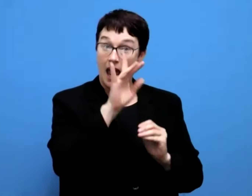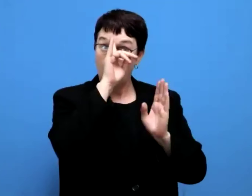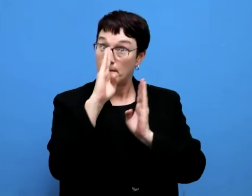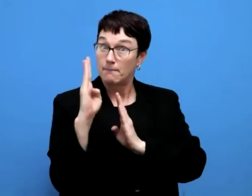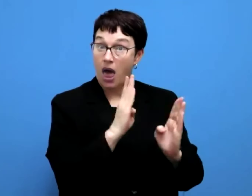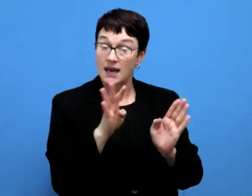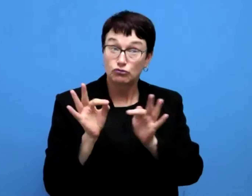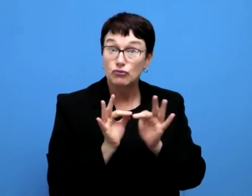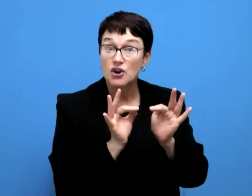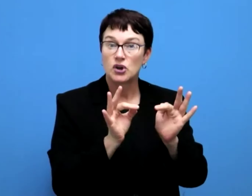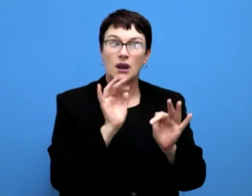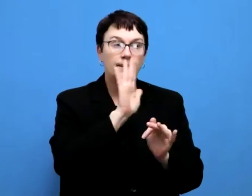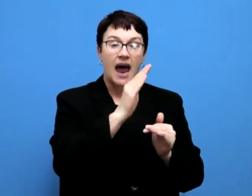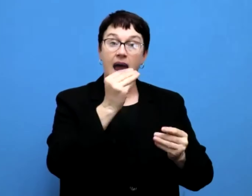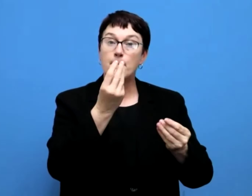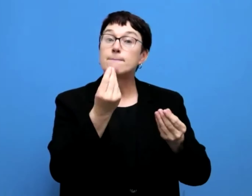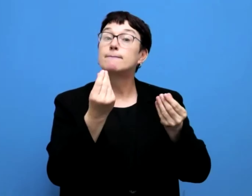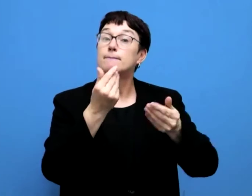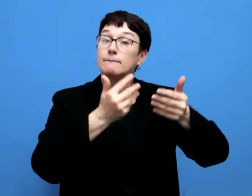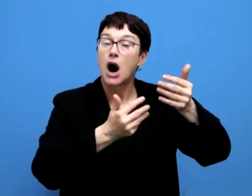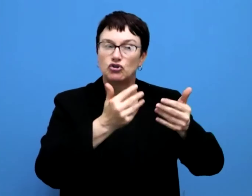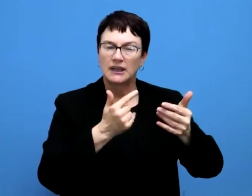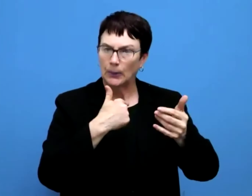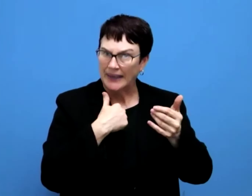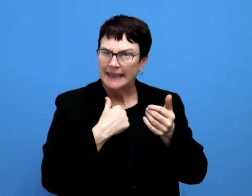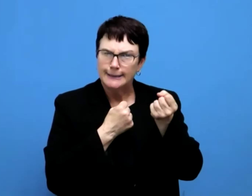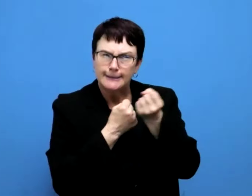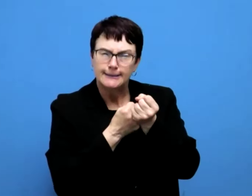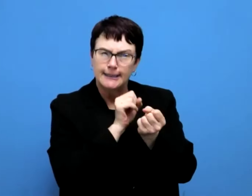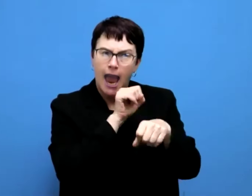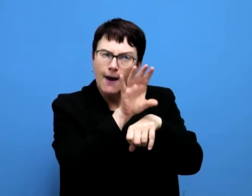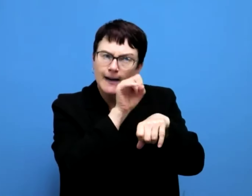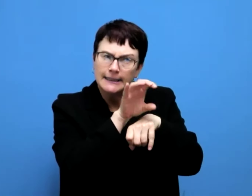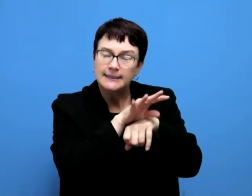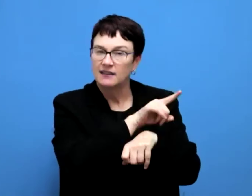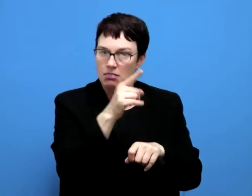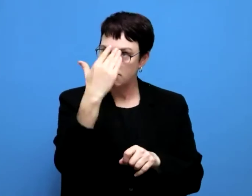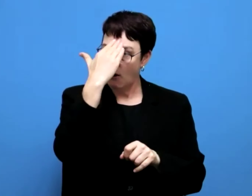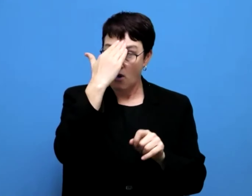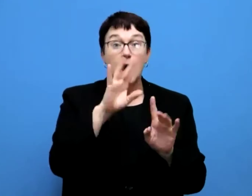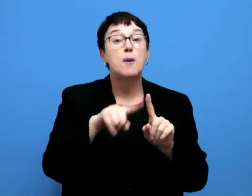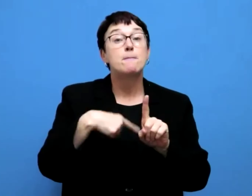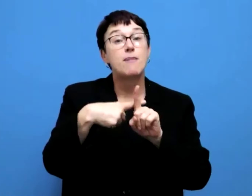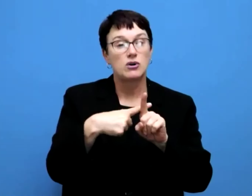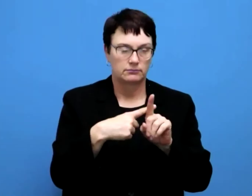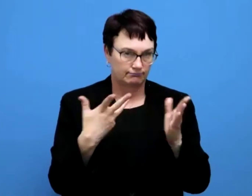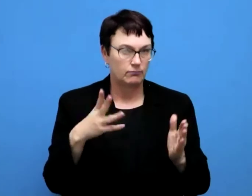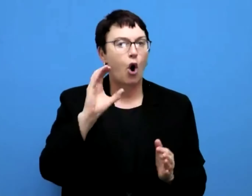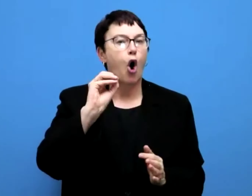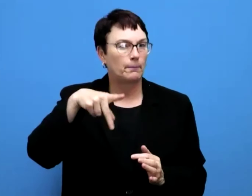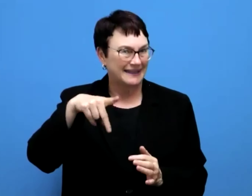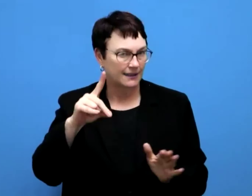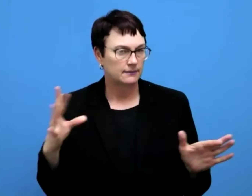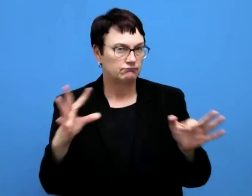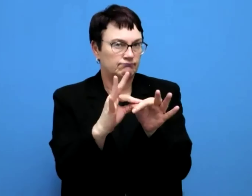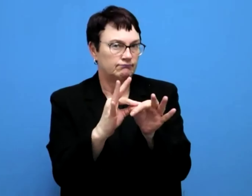and budgets. And our support to OPDs complements this, strengthening their ability to advocate for the changes they wish to